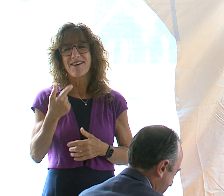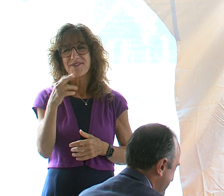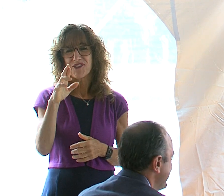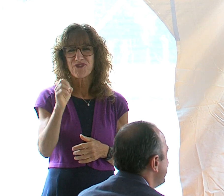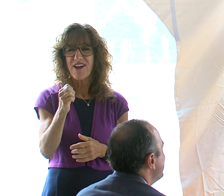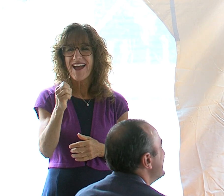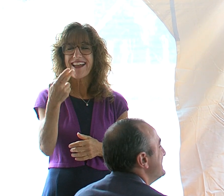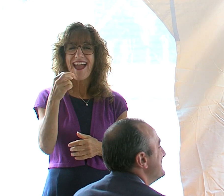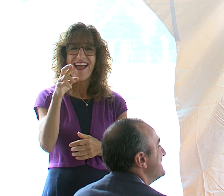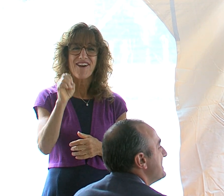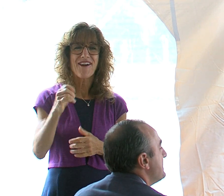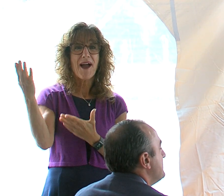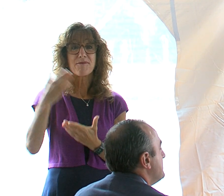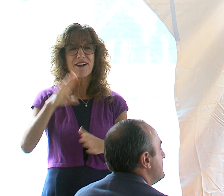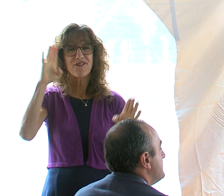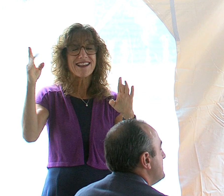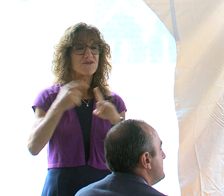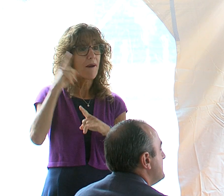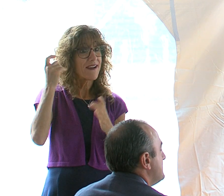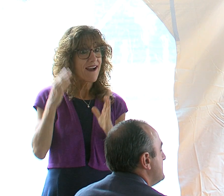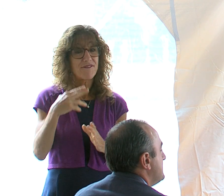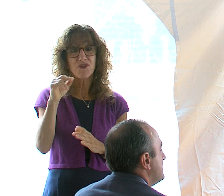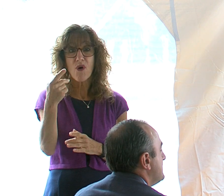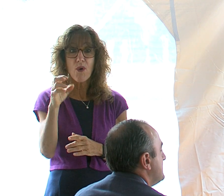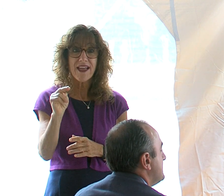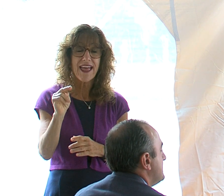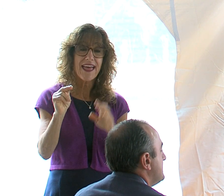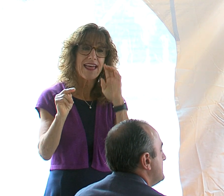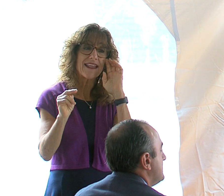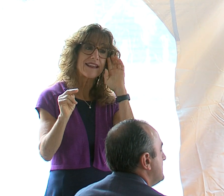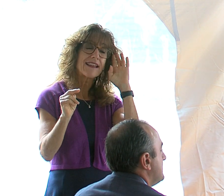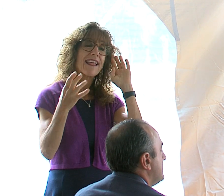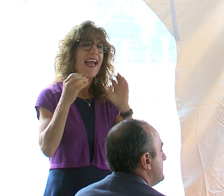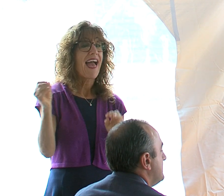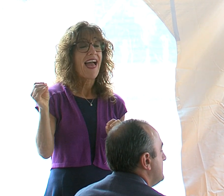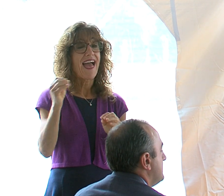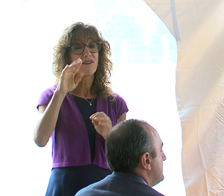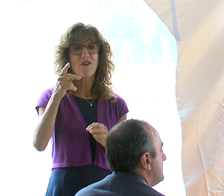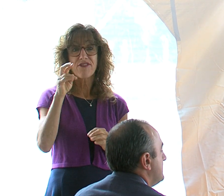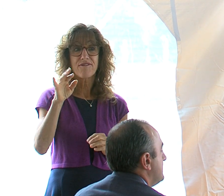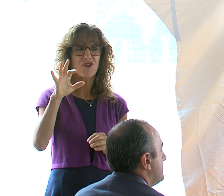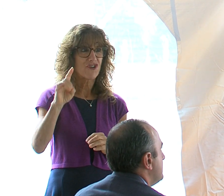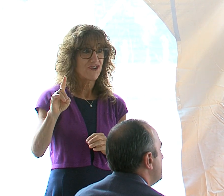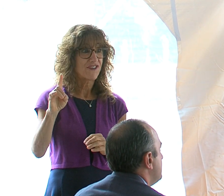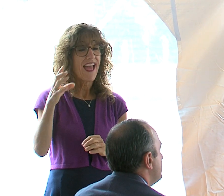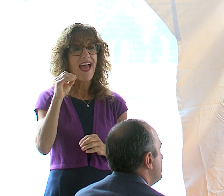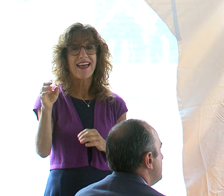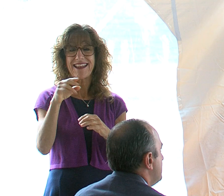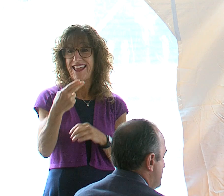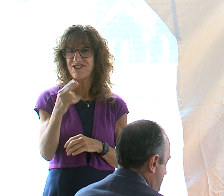I bring greetings on behalf of the governor, Governor Hogan, Lieutenant Governor Rutherford, as well as Secretary Holt from the Maryland Department of Housing and Community